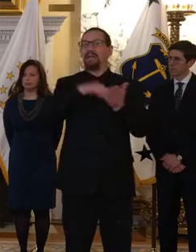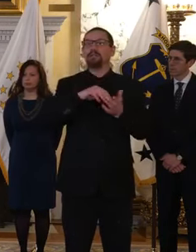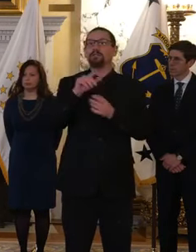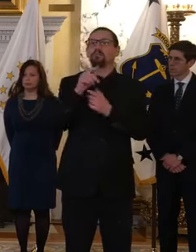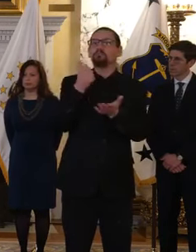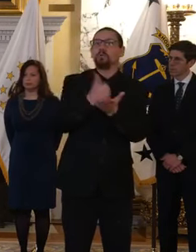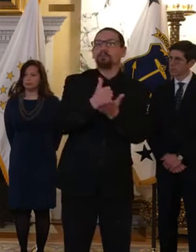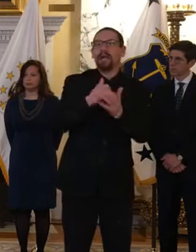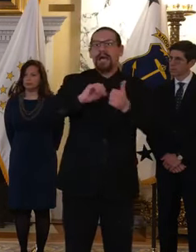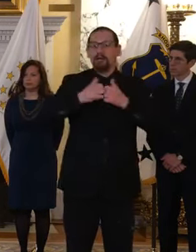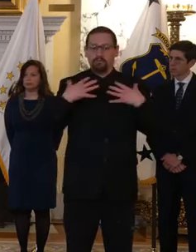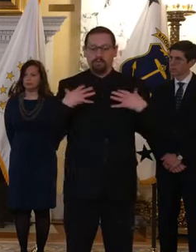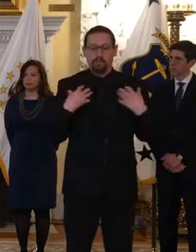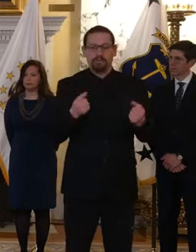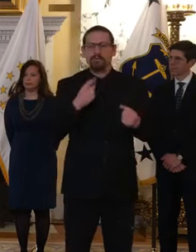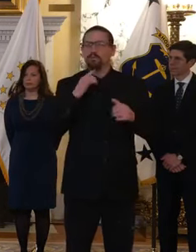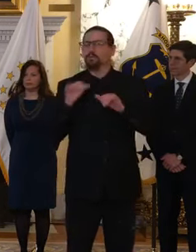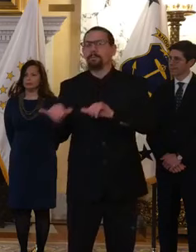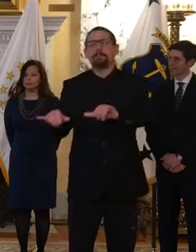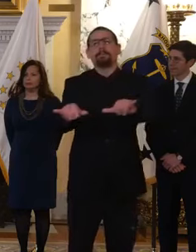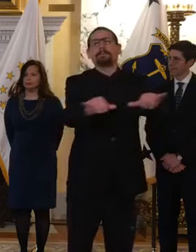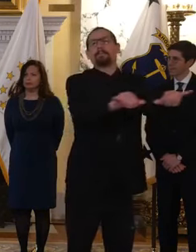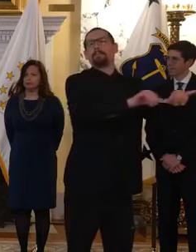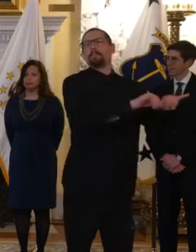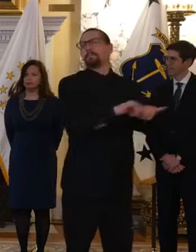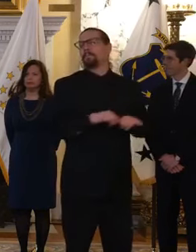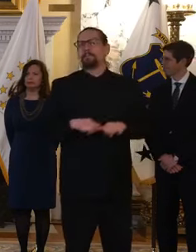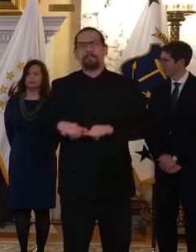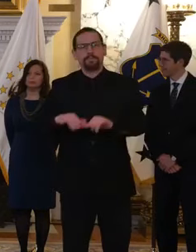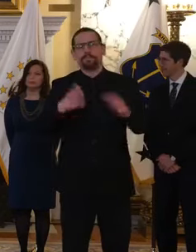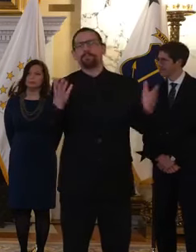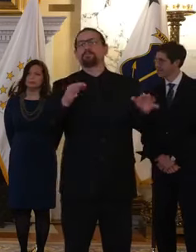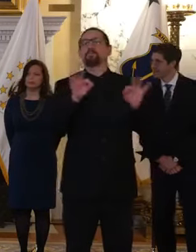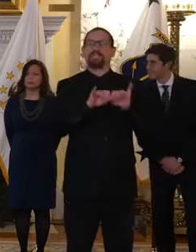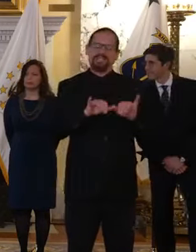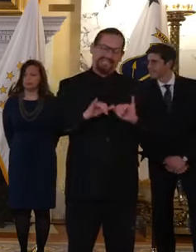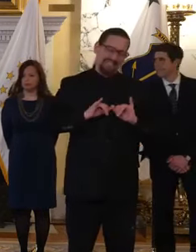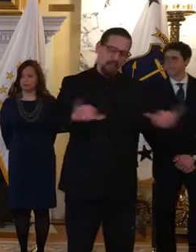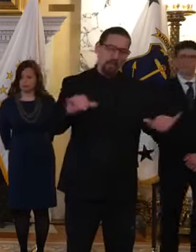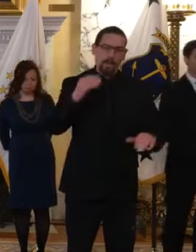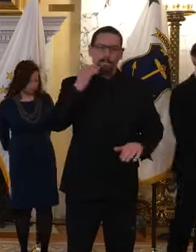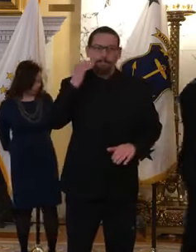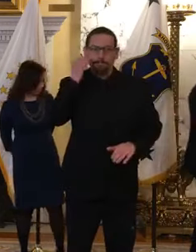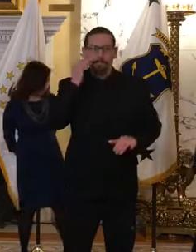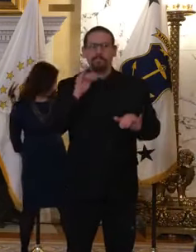any symptoms is critical. Thank you very much. Thank you, Governor.